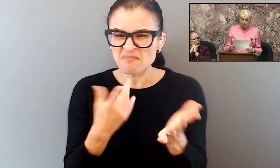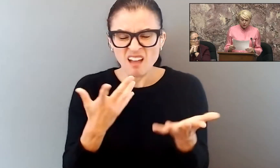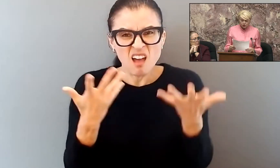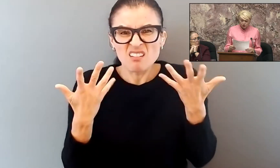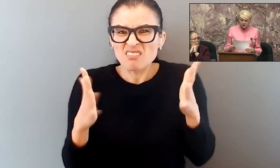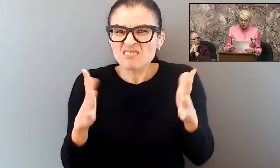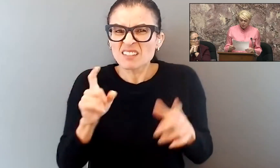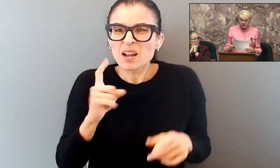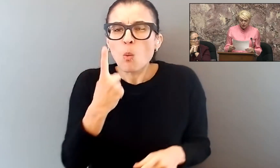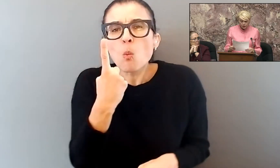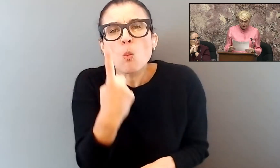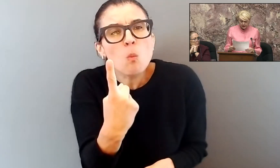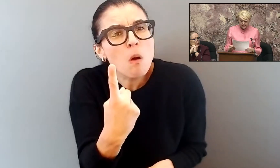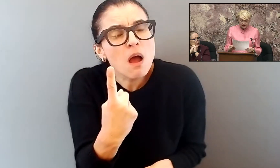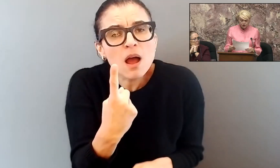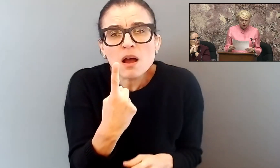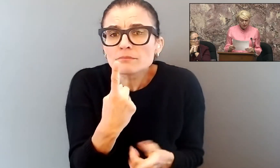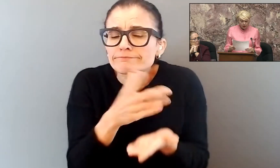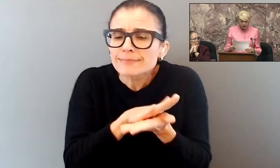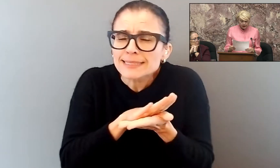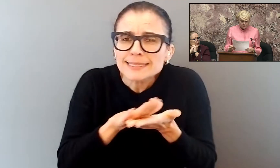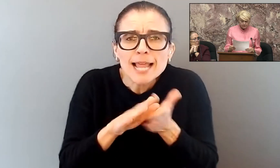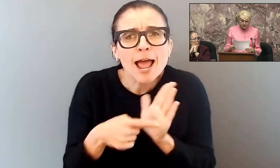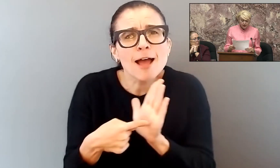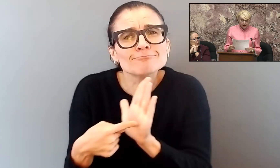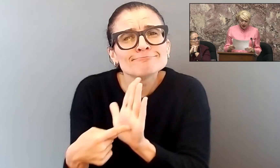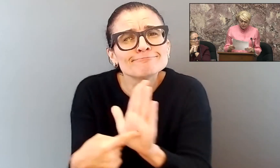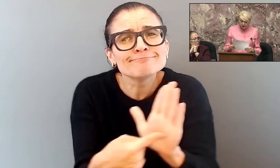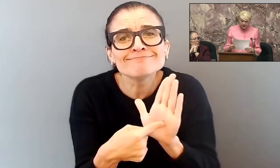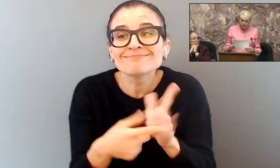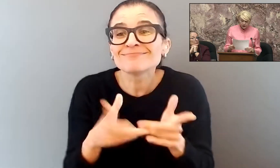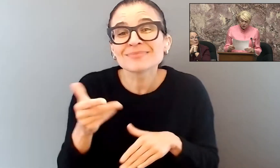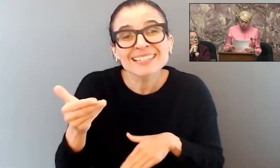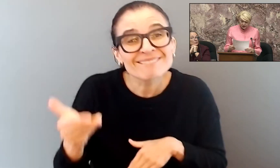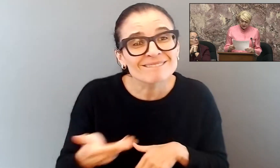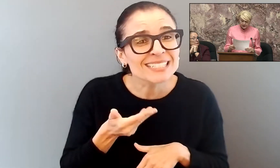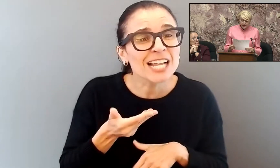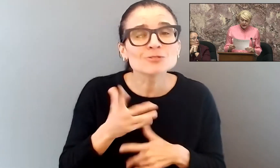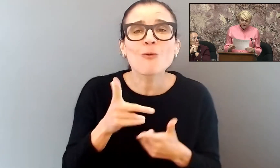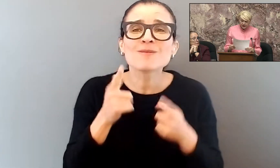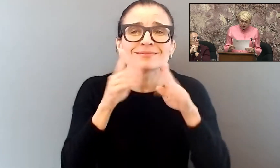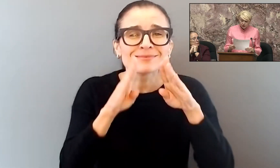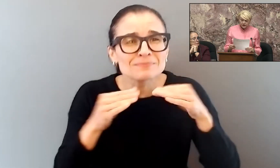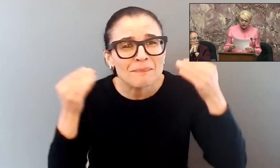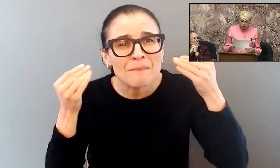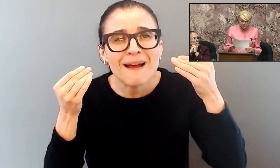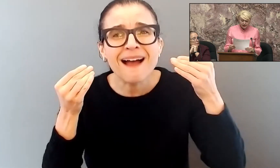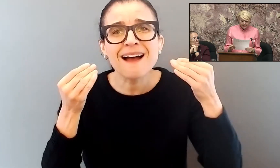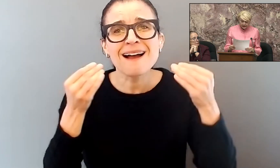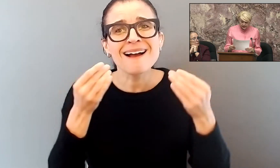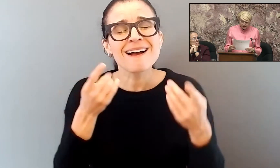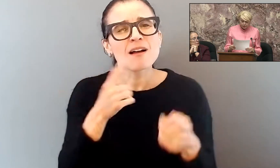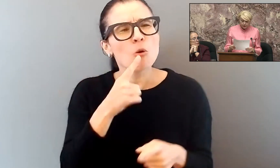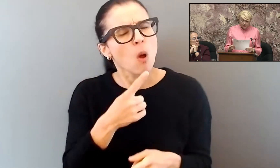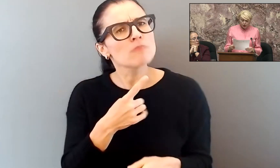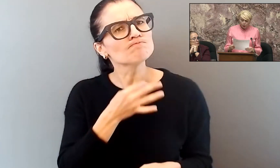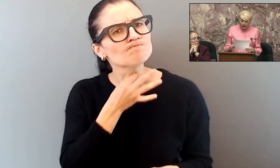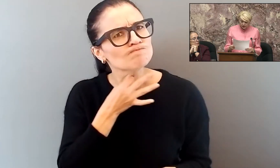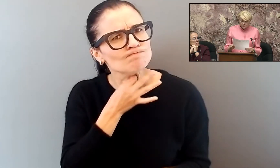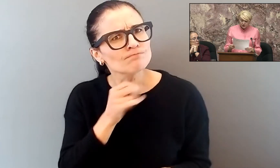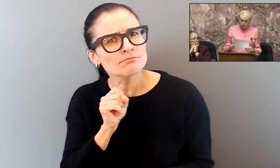question to turn someone's loneliness into belonging. I believe we can do this if each of us looks a little